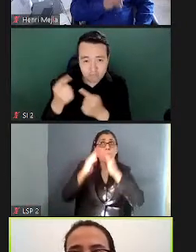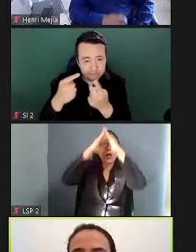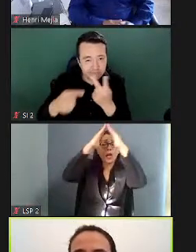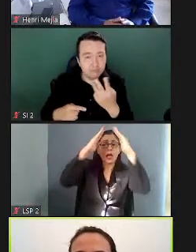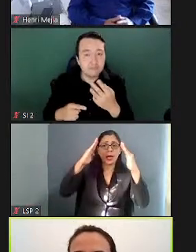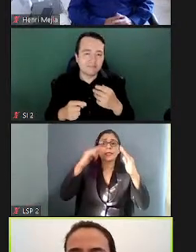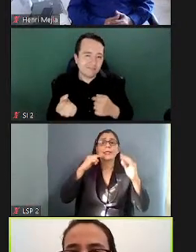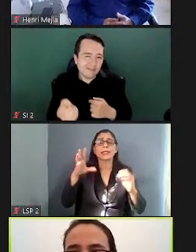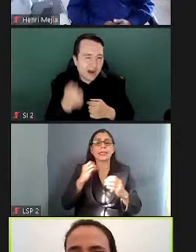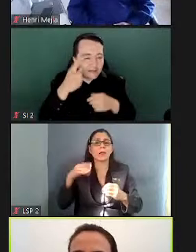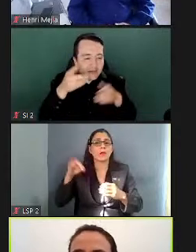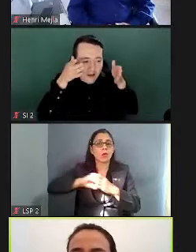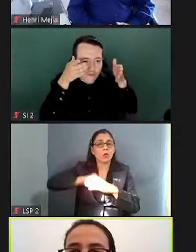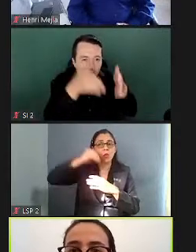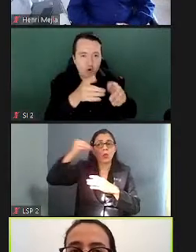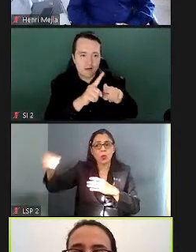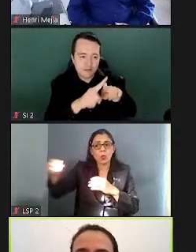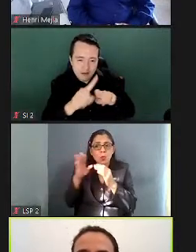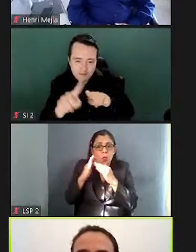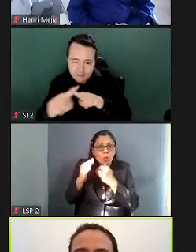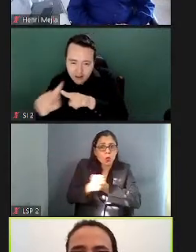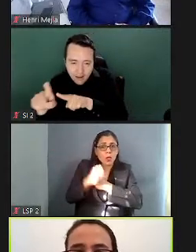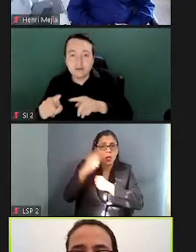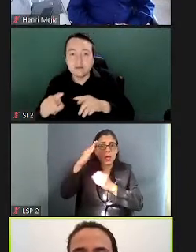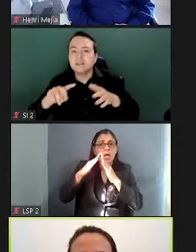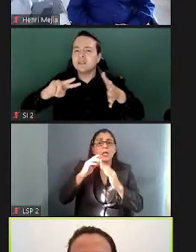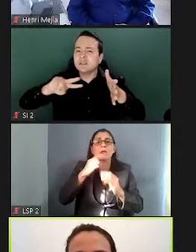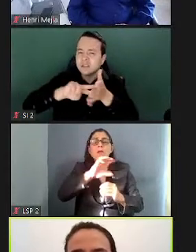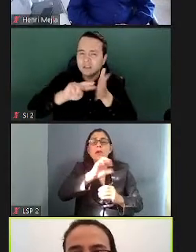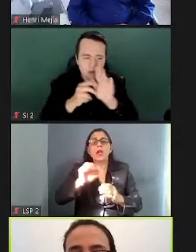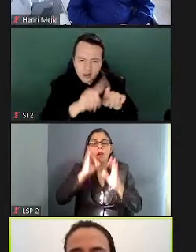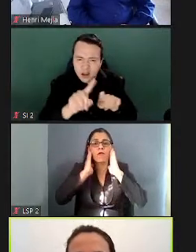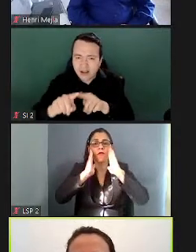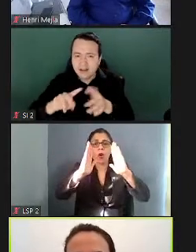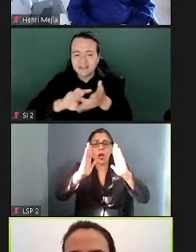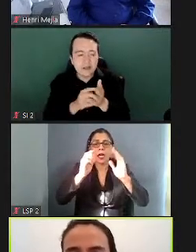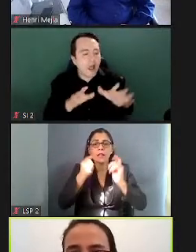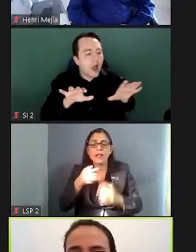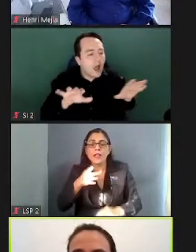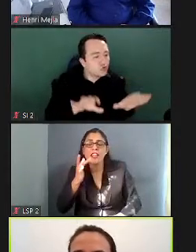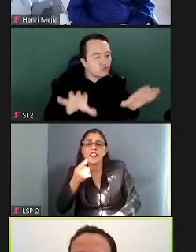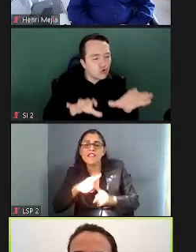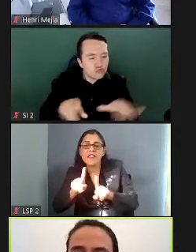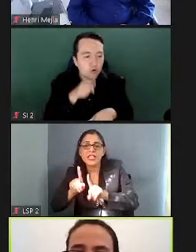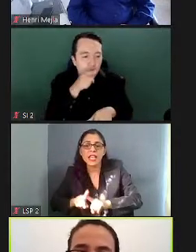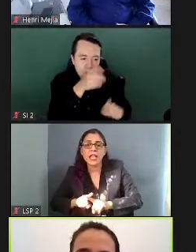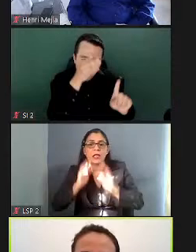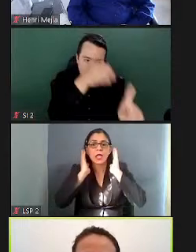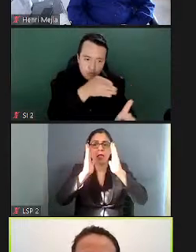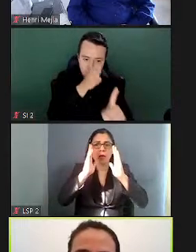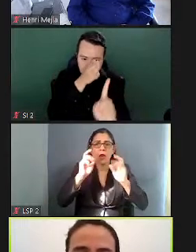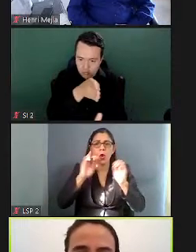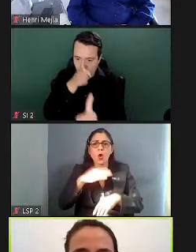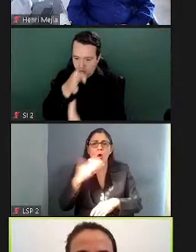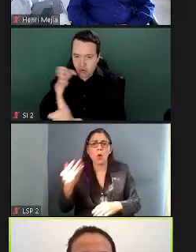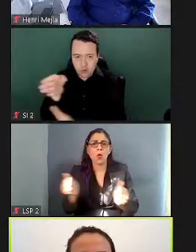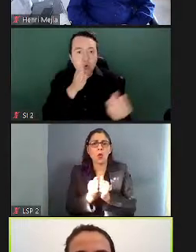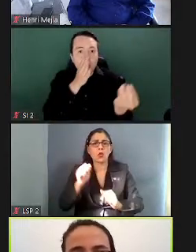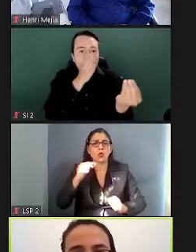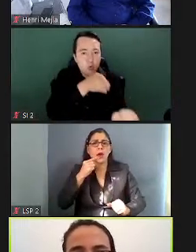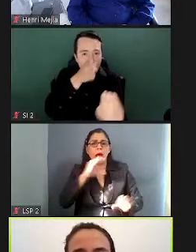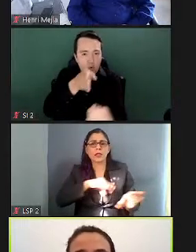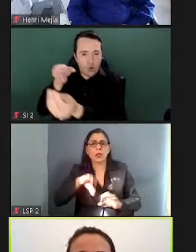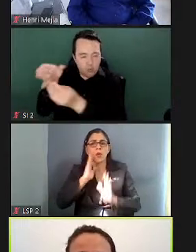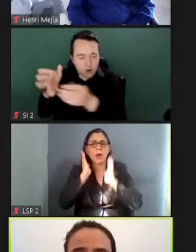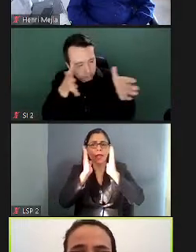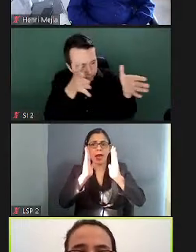approach understood as the set of actions oriented of a towards each group of